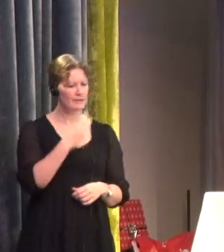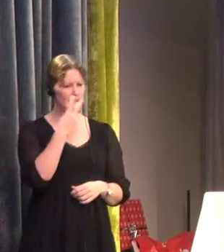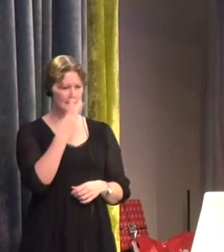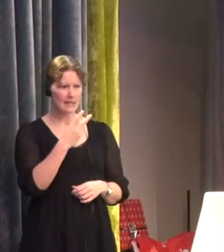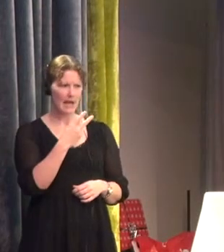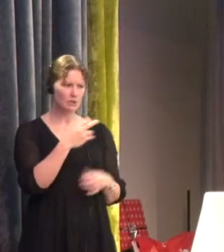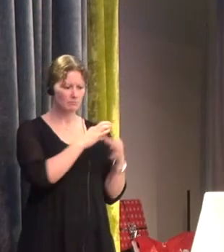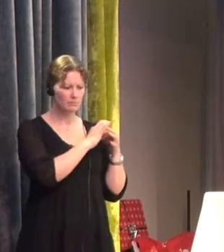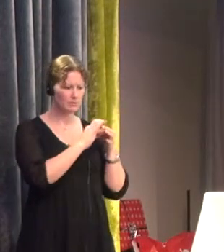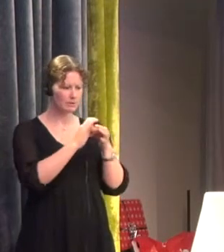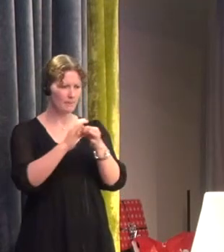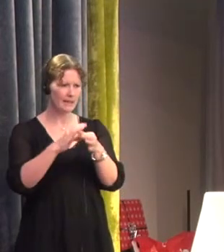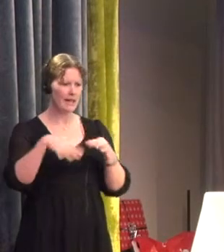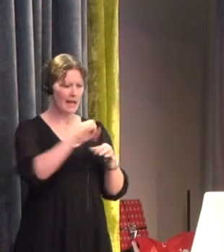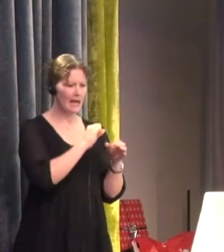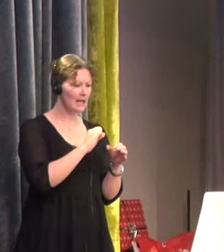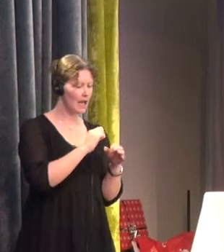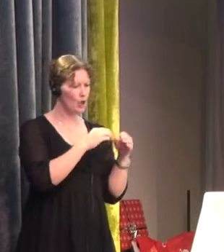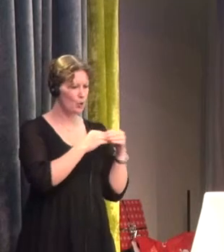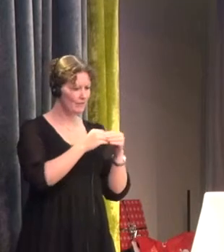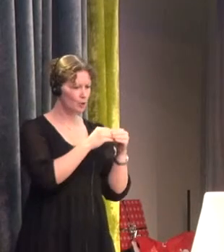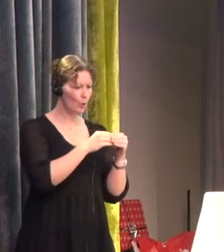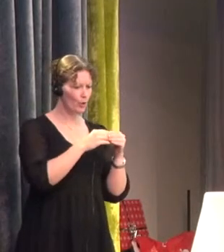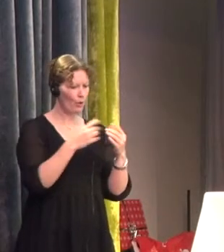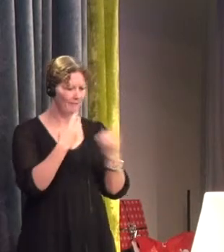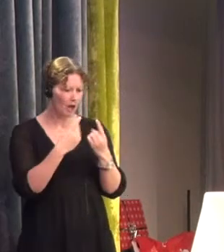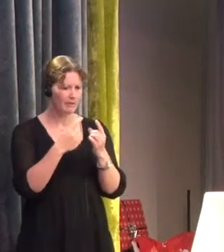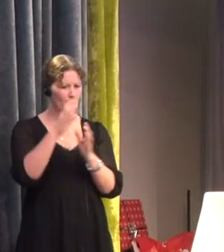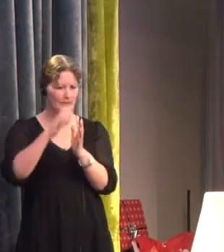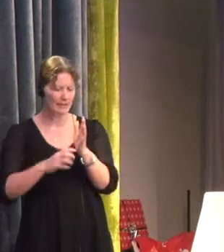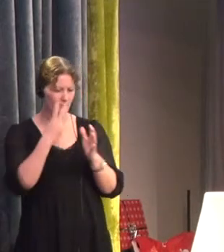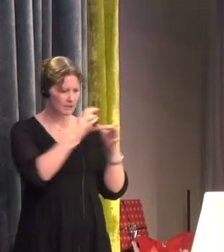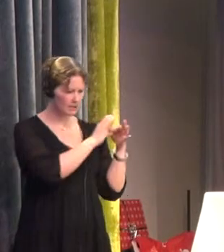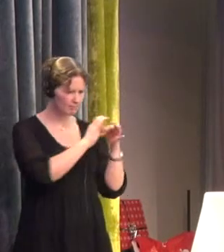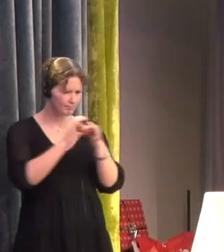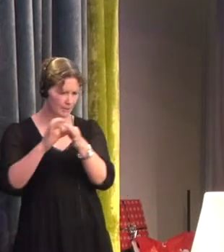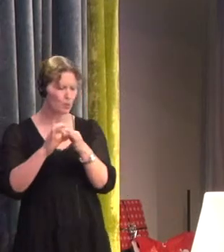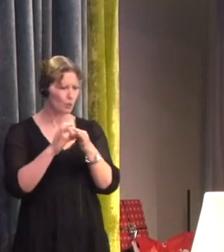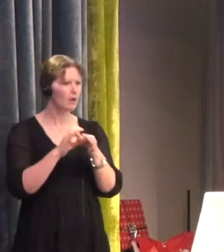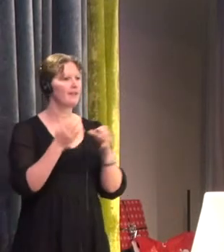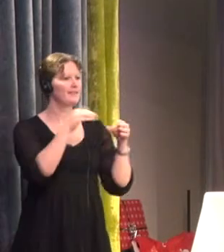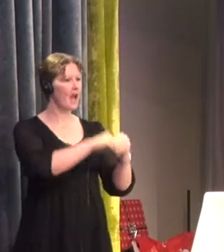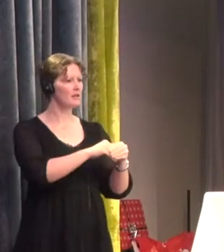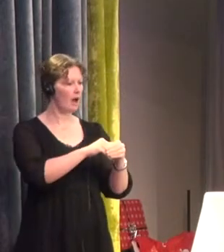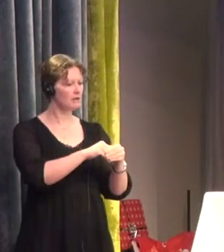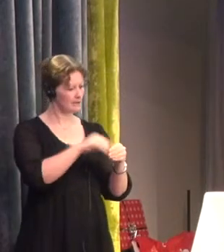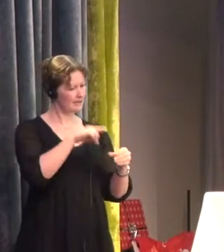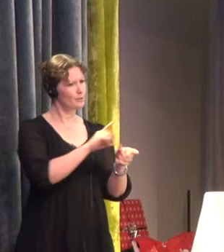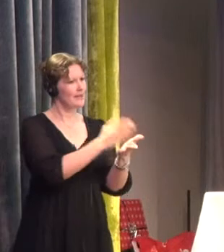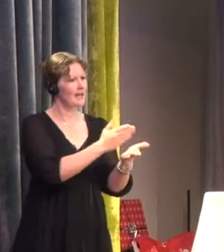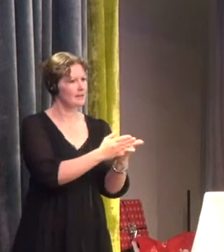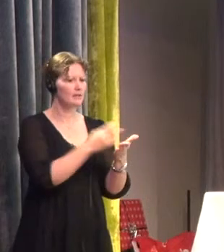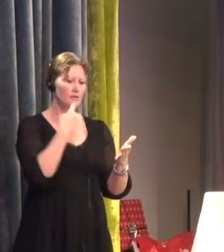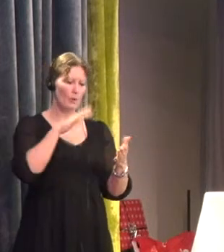through the negotiations and then in the text of the convention is participation as a right. We talked about people with disabilities